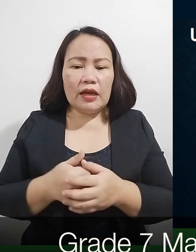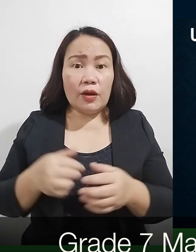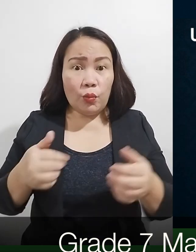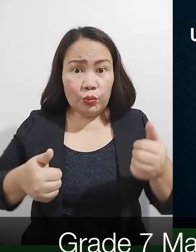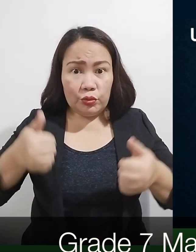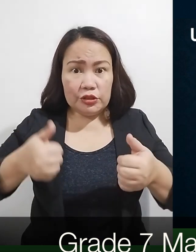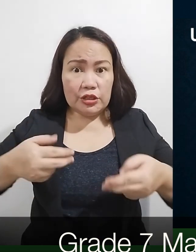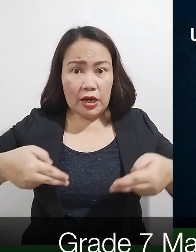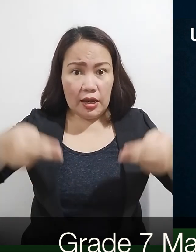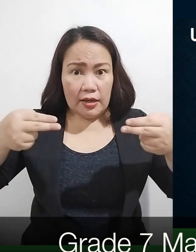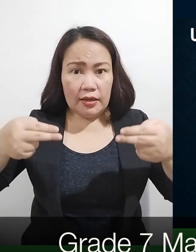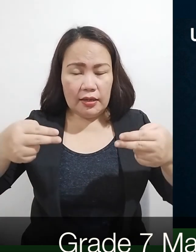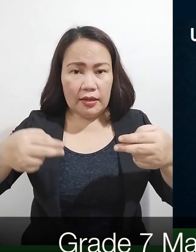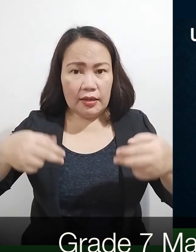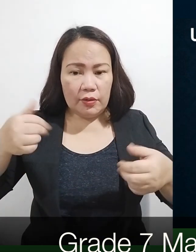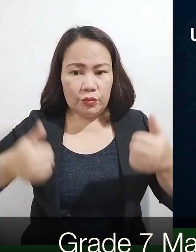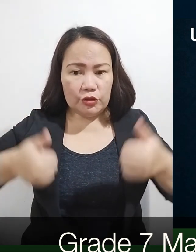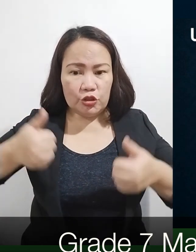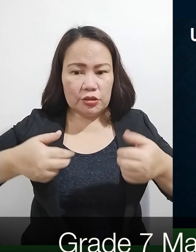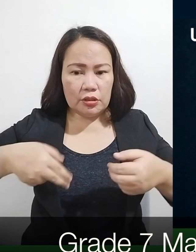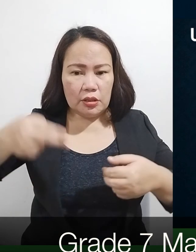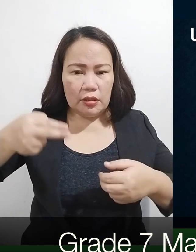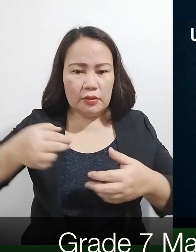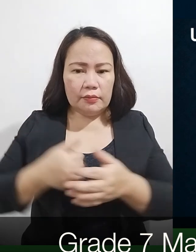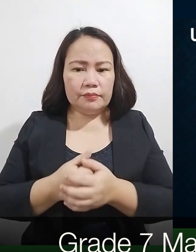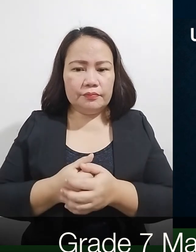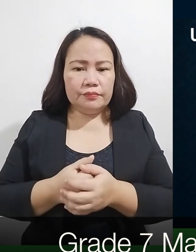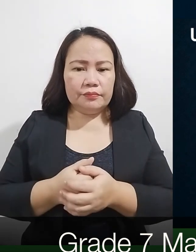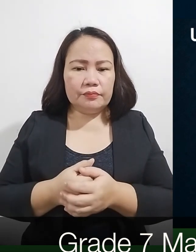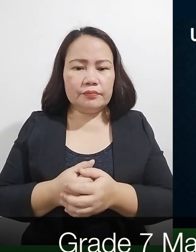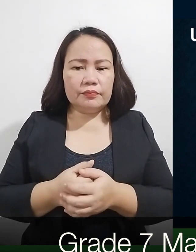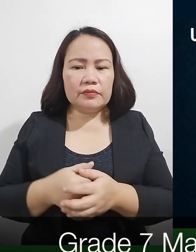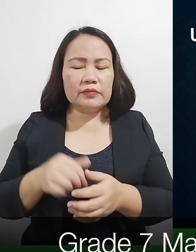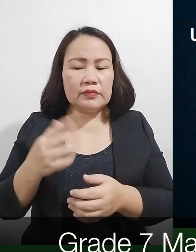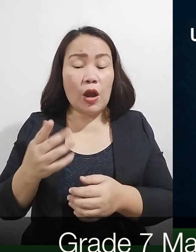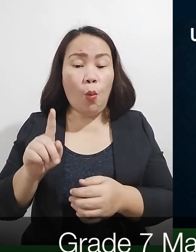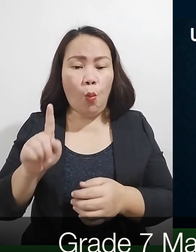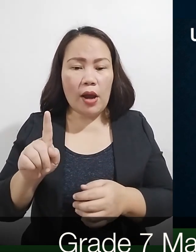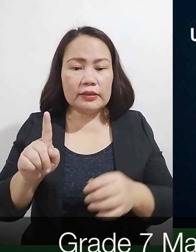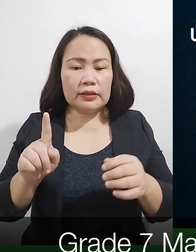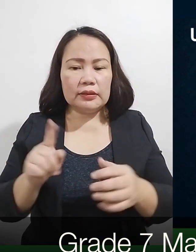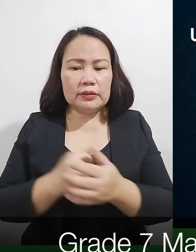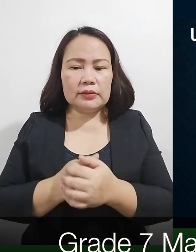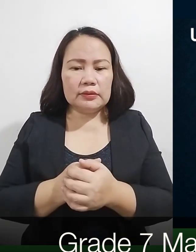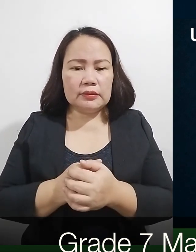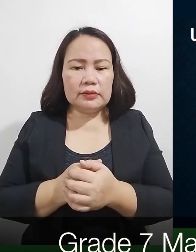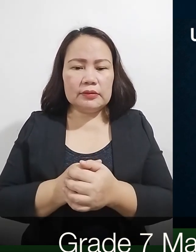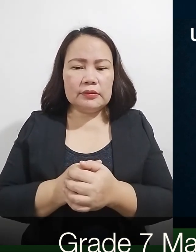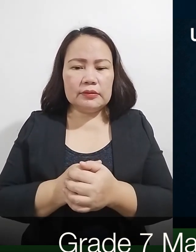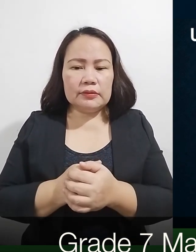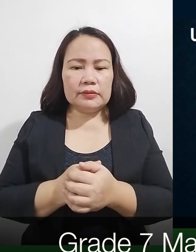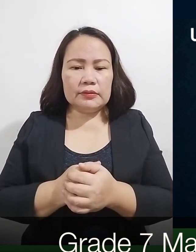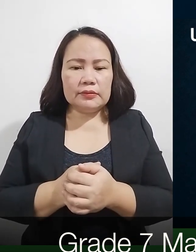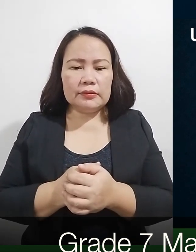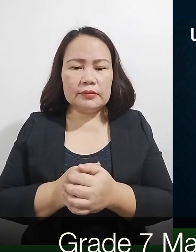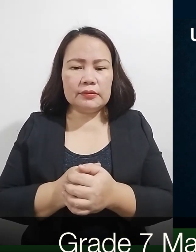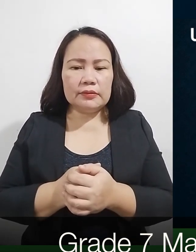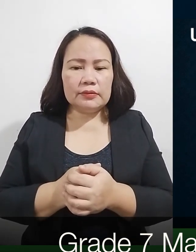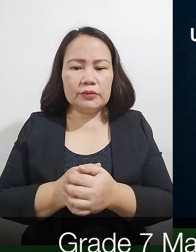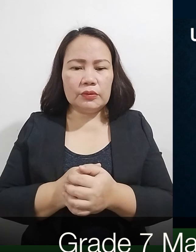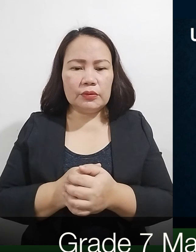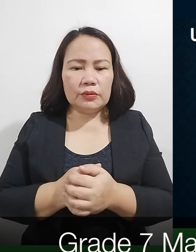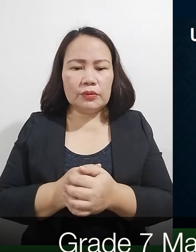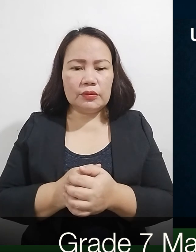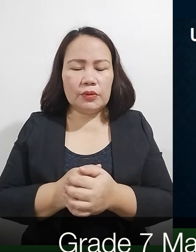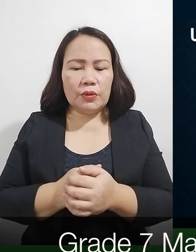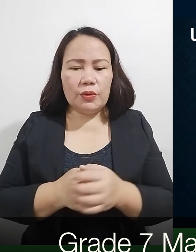is, anong mas mataas? Ito po. So, this is greater than this. Why? I know